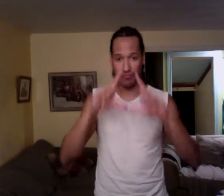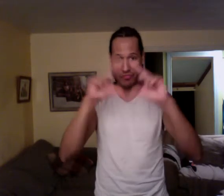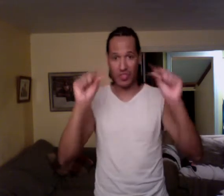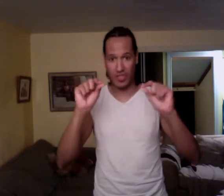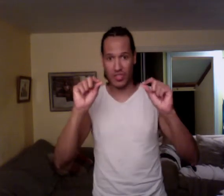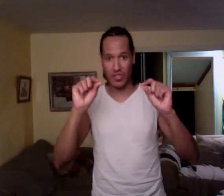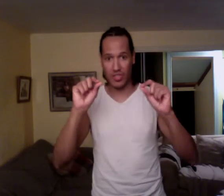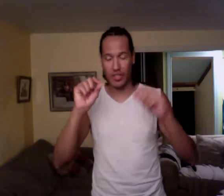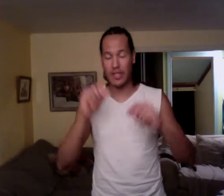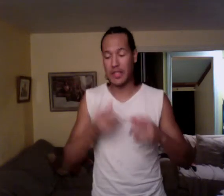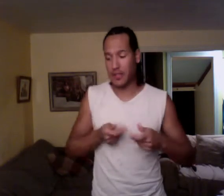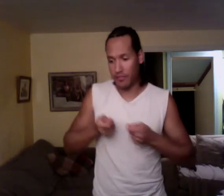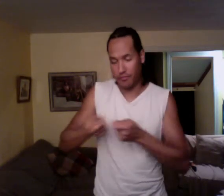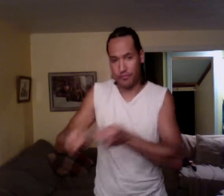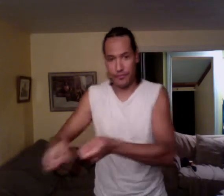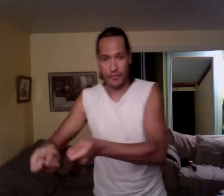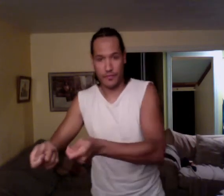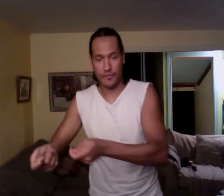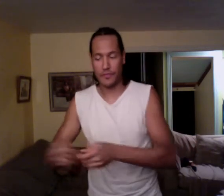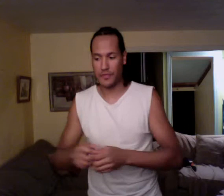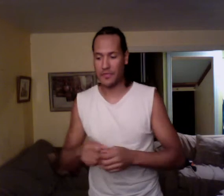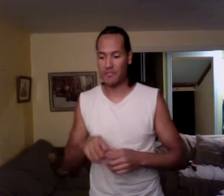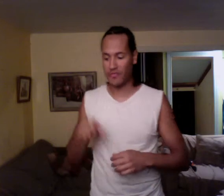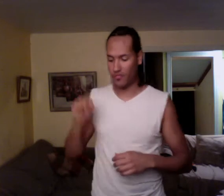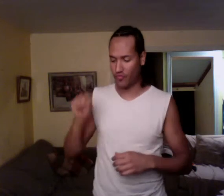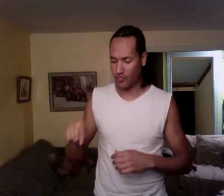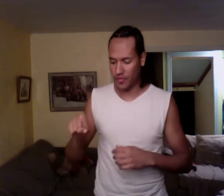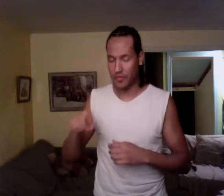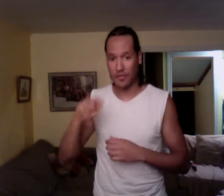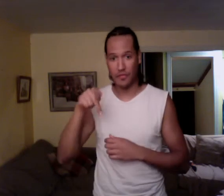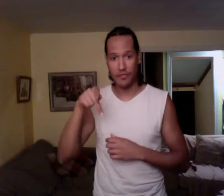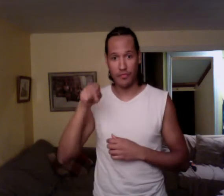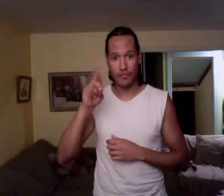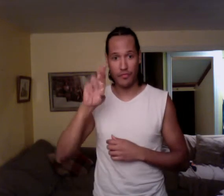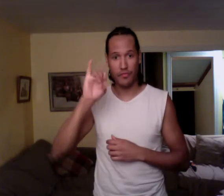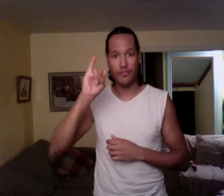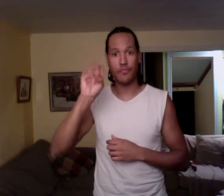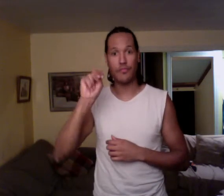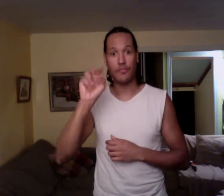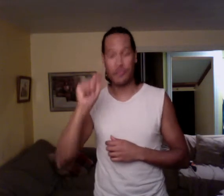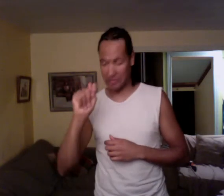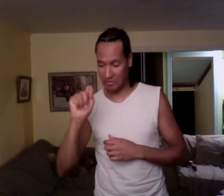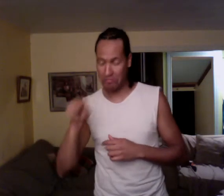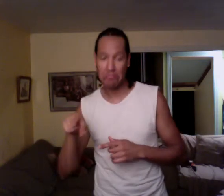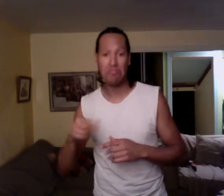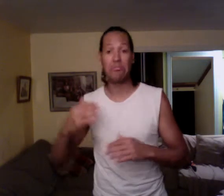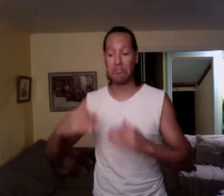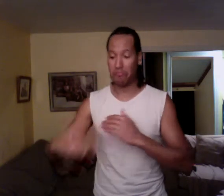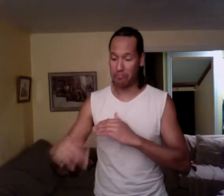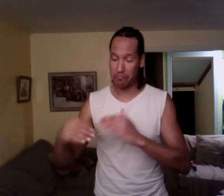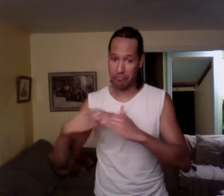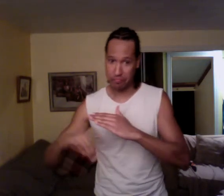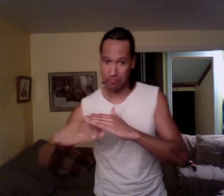print. Then all of the checks come through. Then they go through what's called the